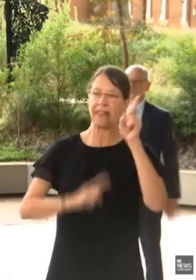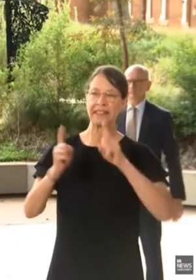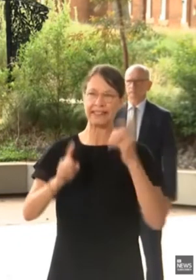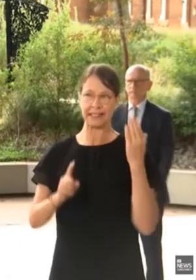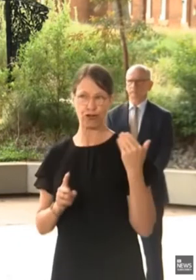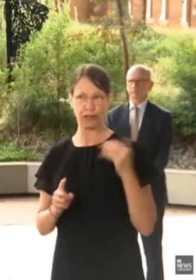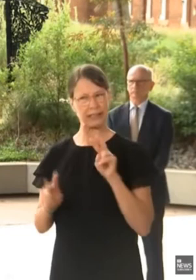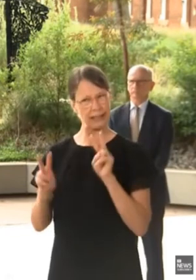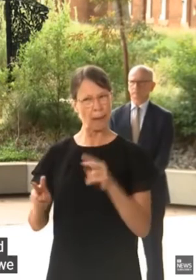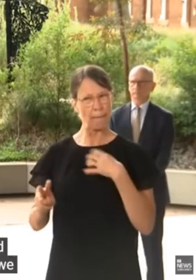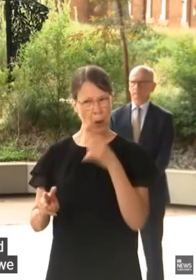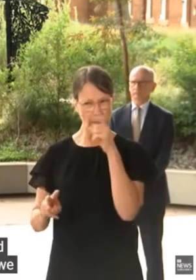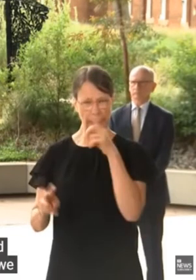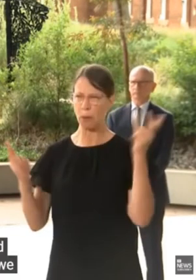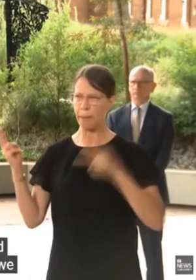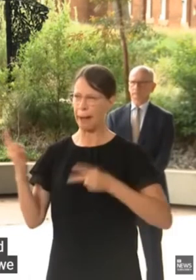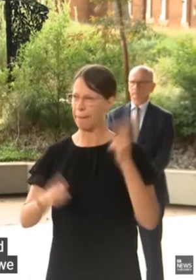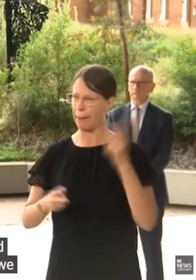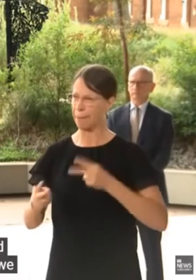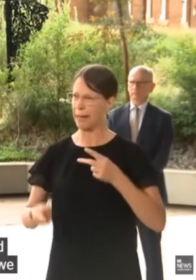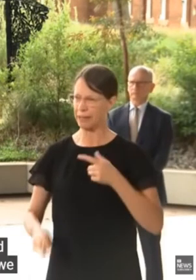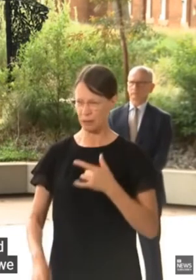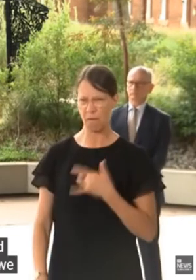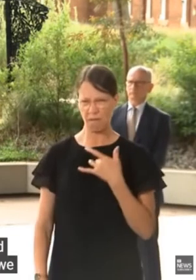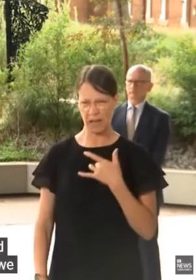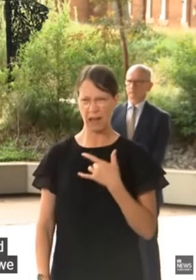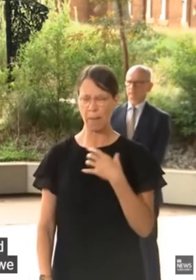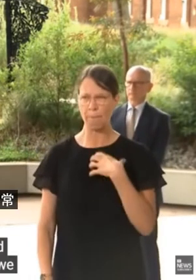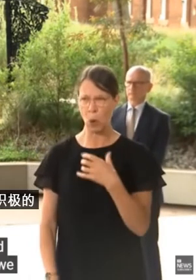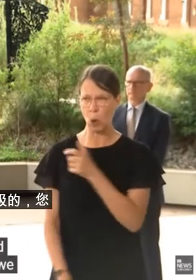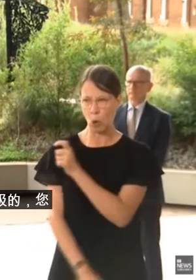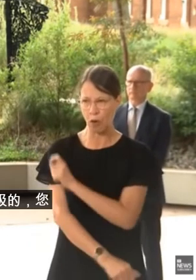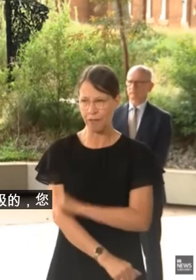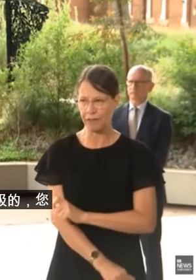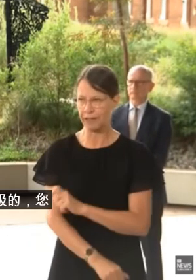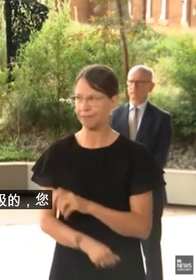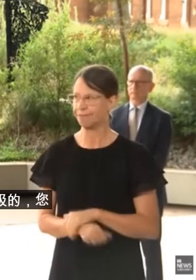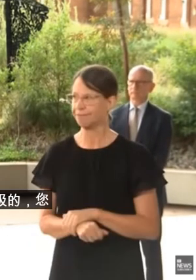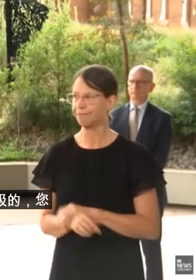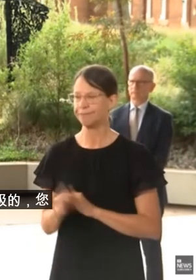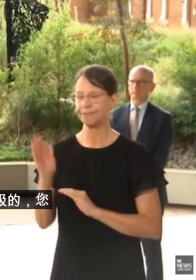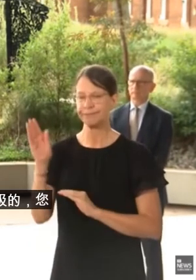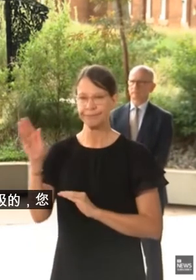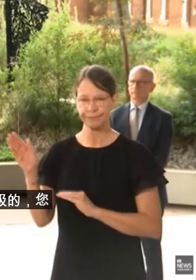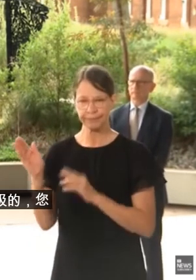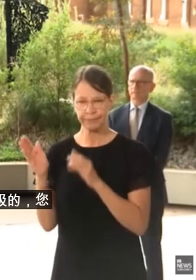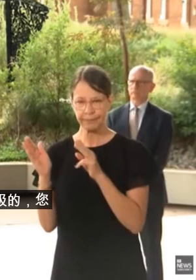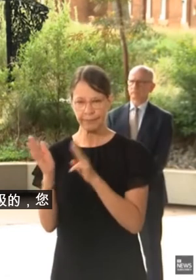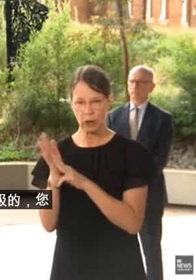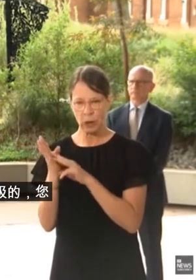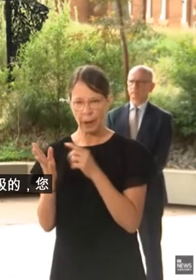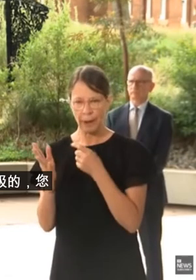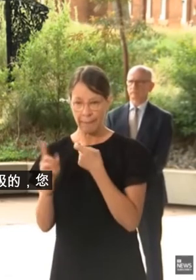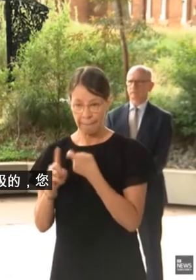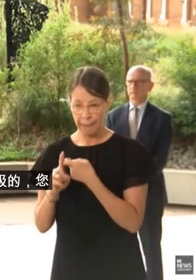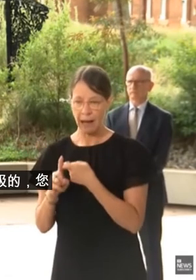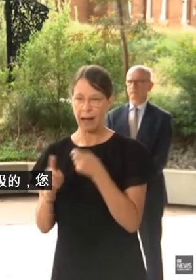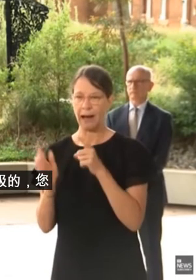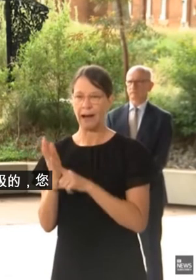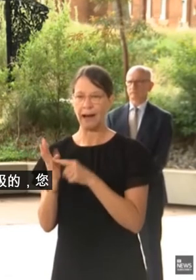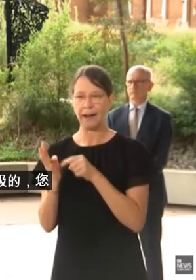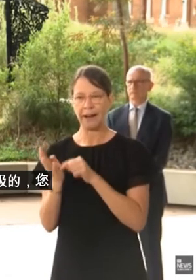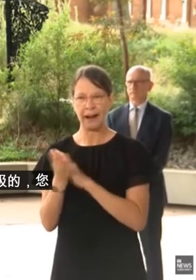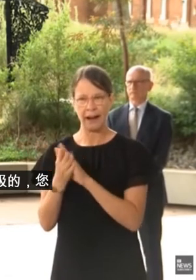through. Premier Mark Latham has claimed that a member of your cabinet was leaking against you. Do you